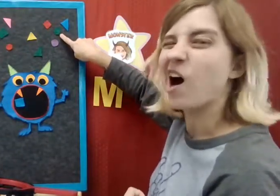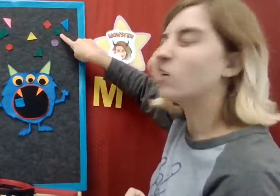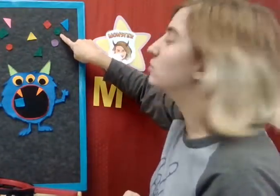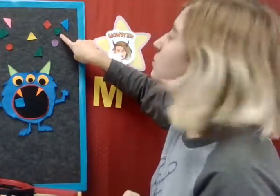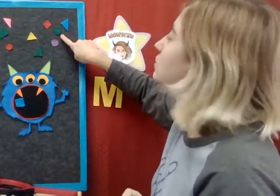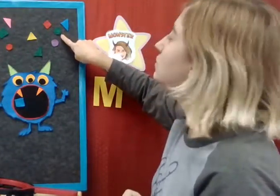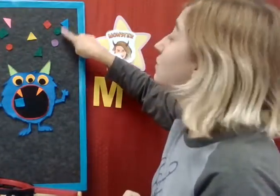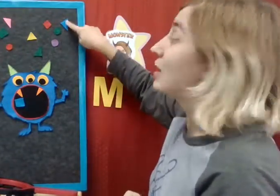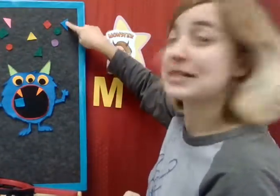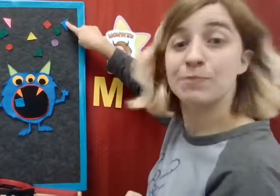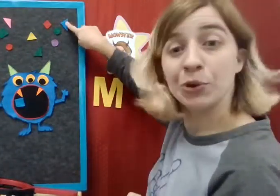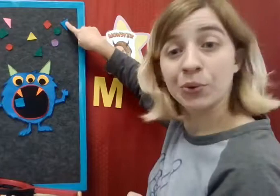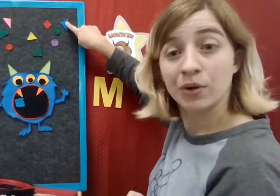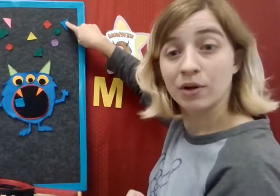No. Is this blue?